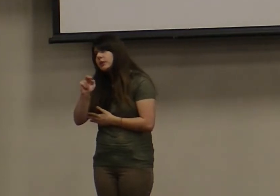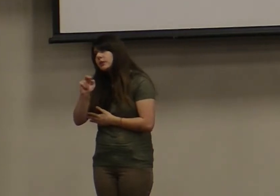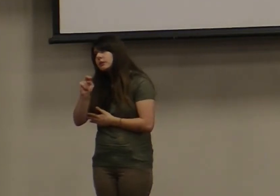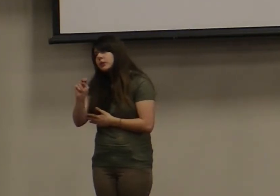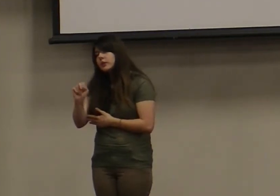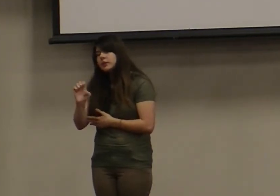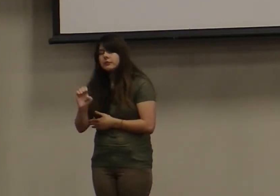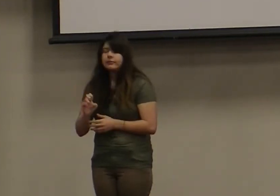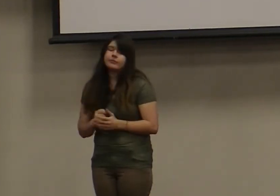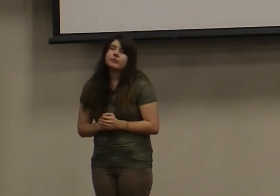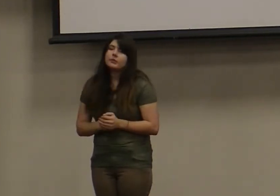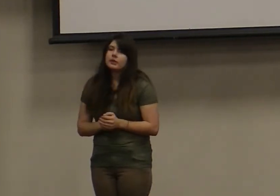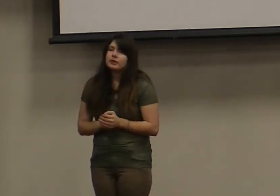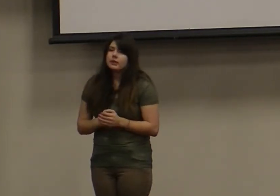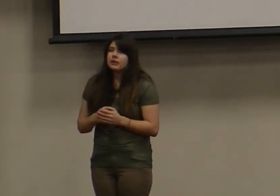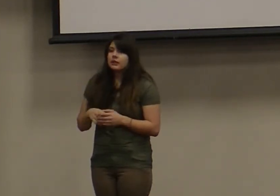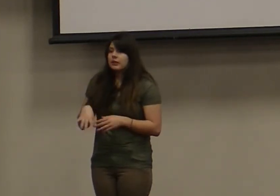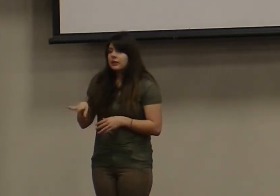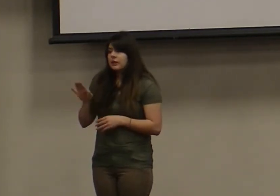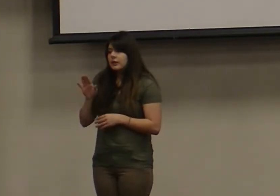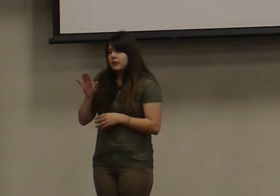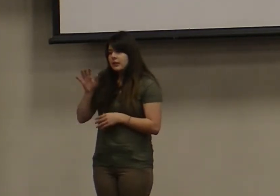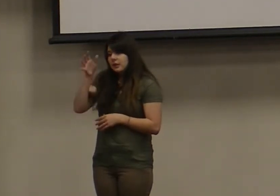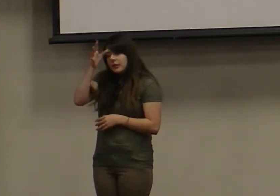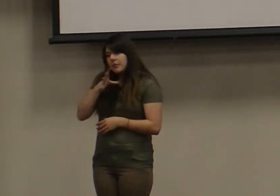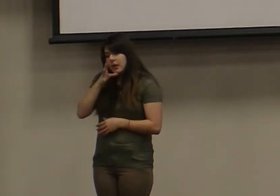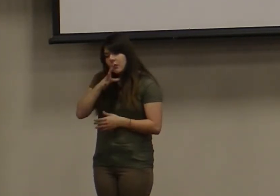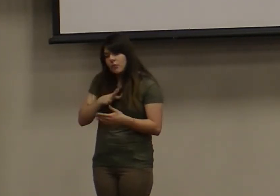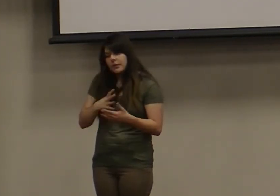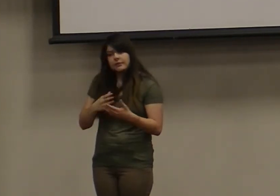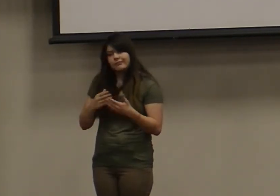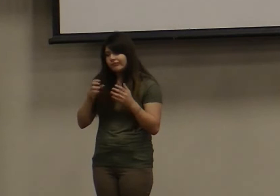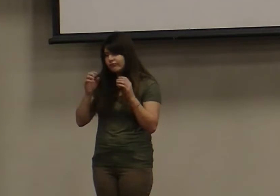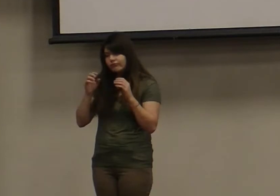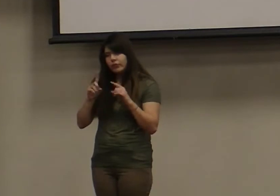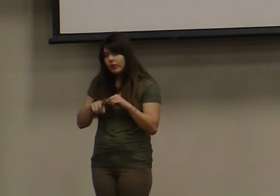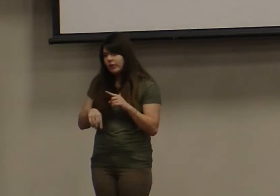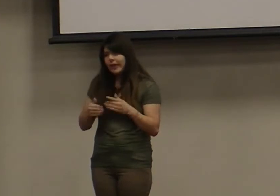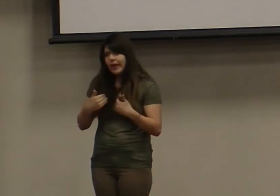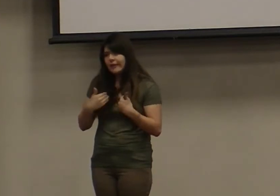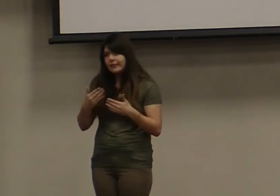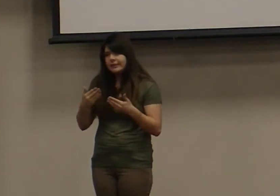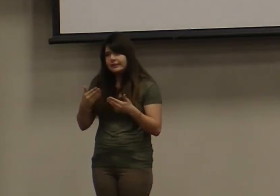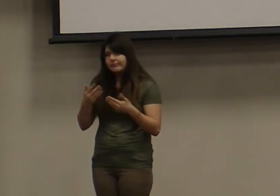Steve and Julie had been unable to have children for many years.